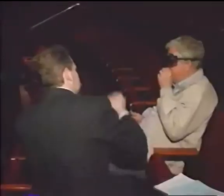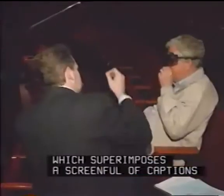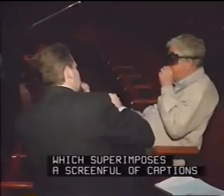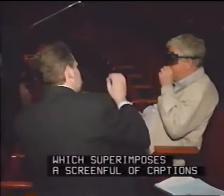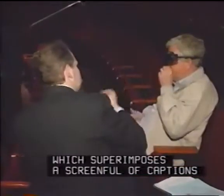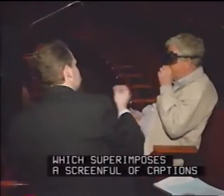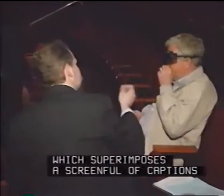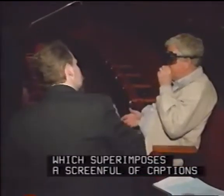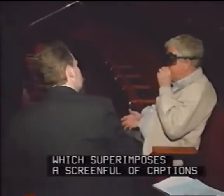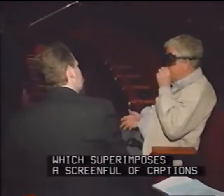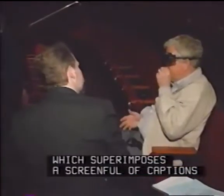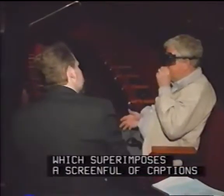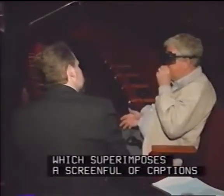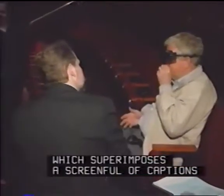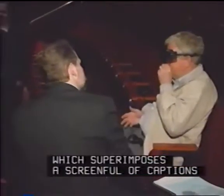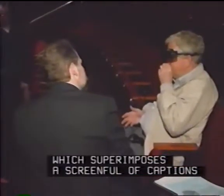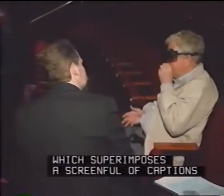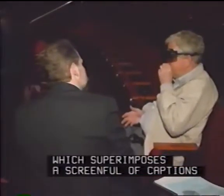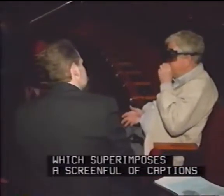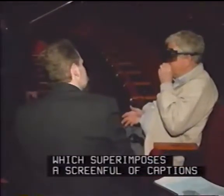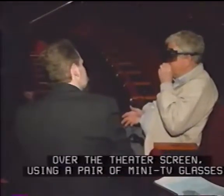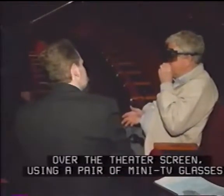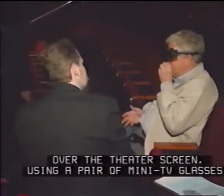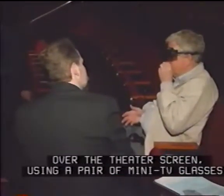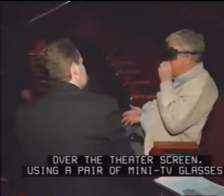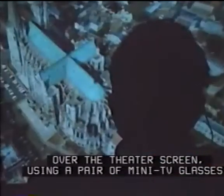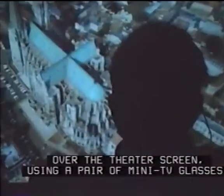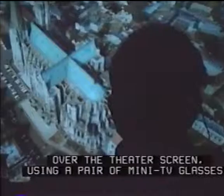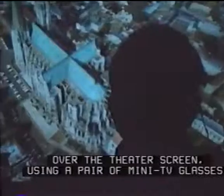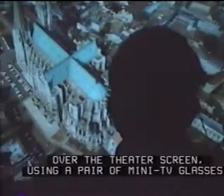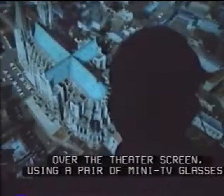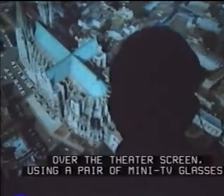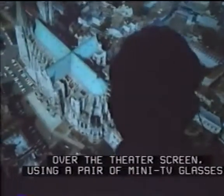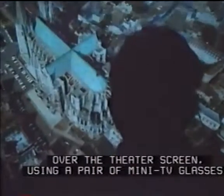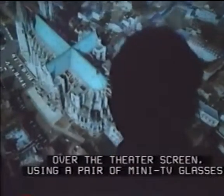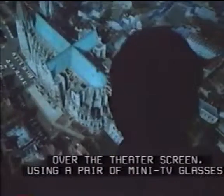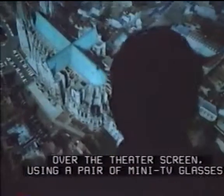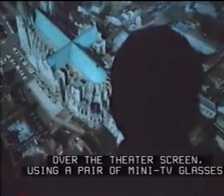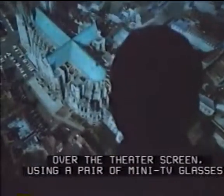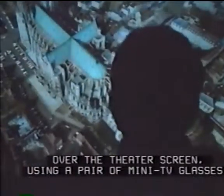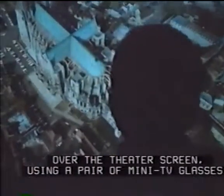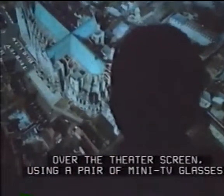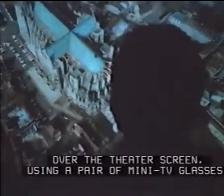superimposes a screen full of captions over the theater screen using a pair of mini TV glasses.